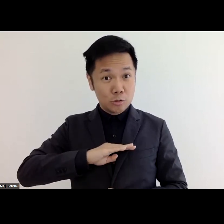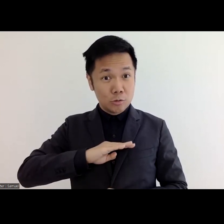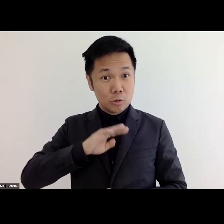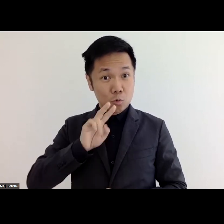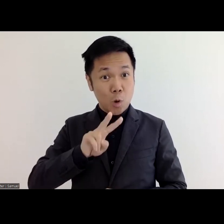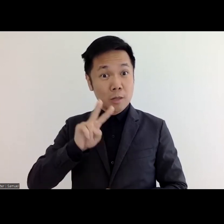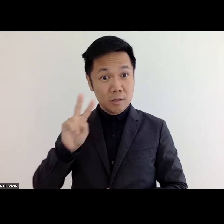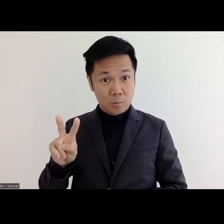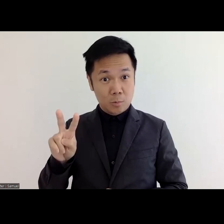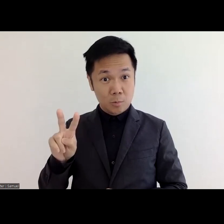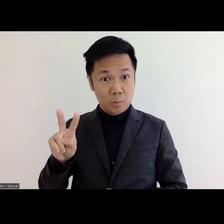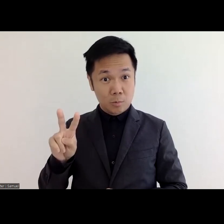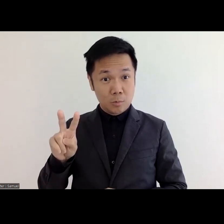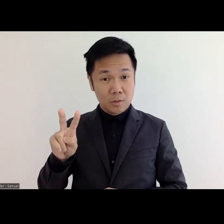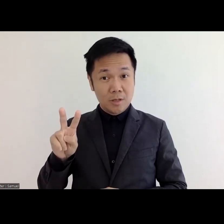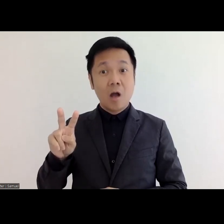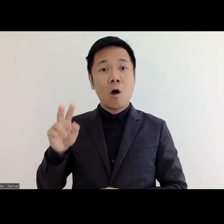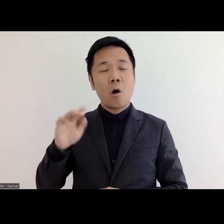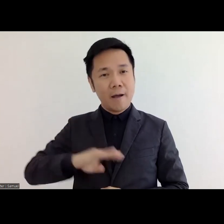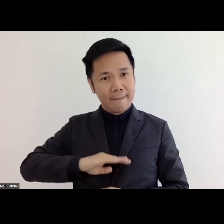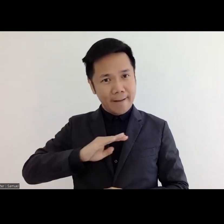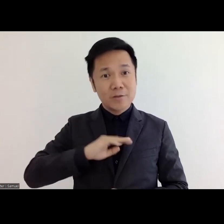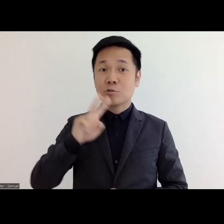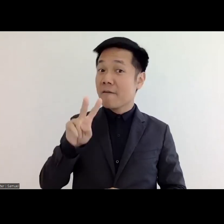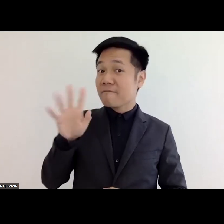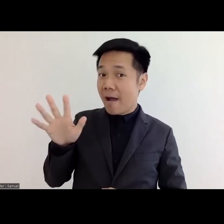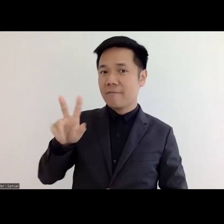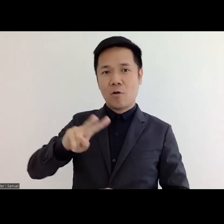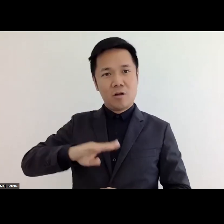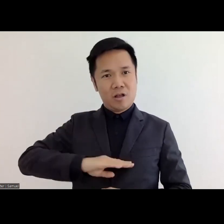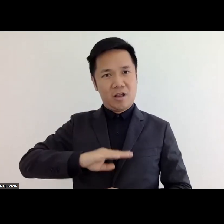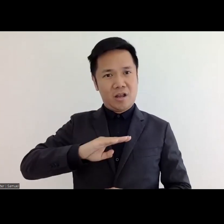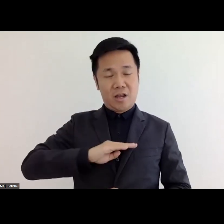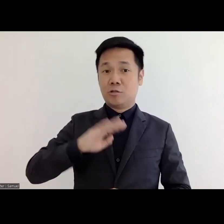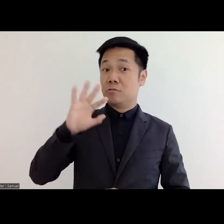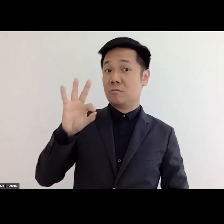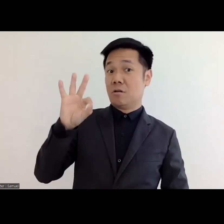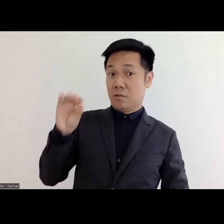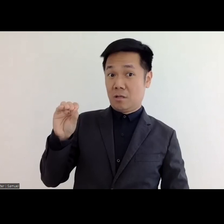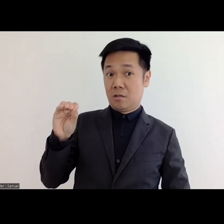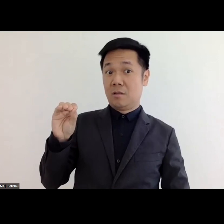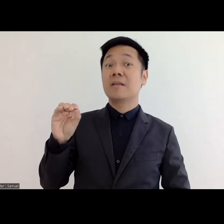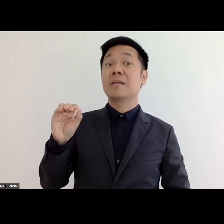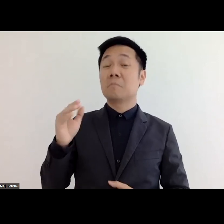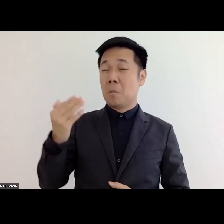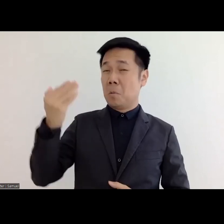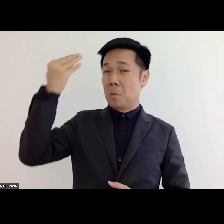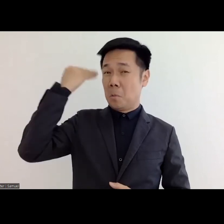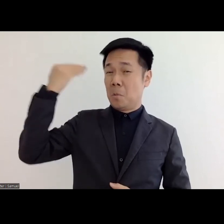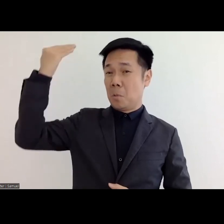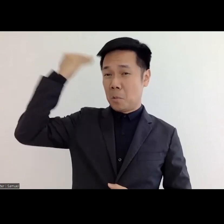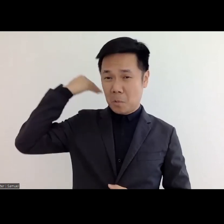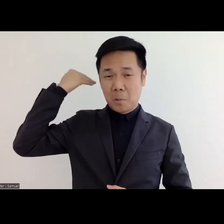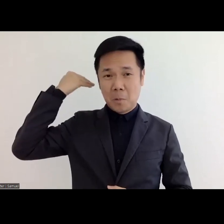man of 25 or 30, that time I would say